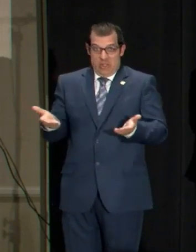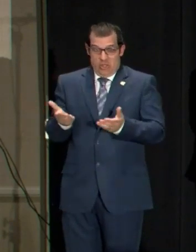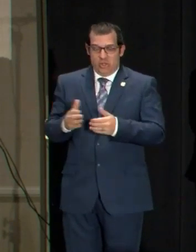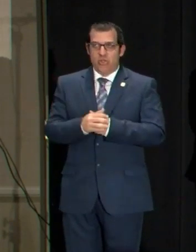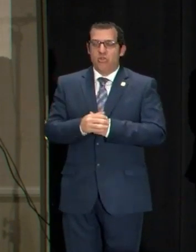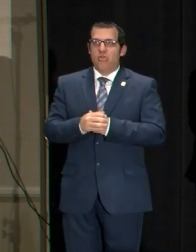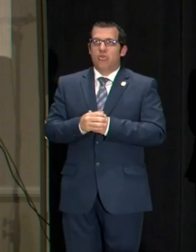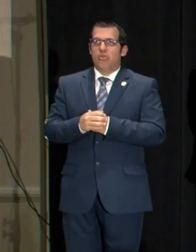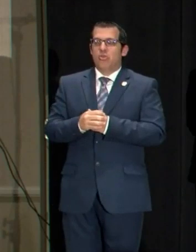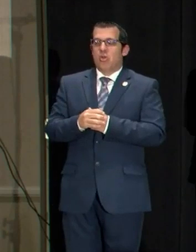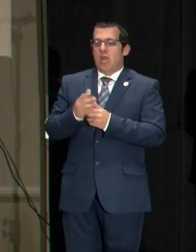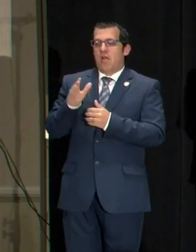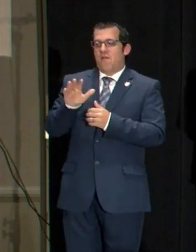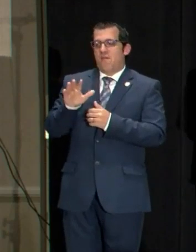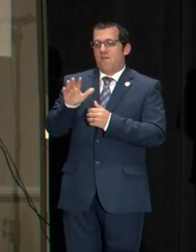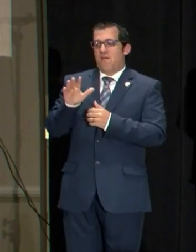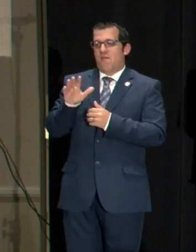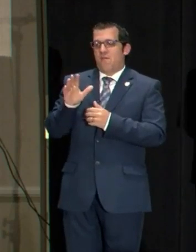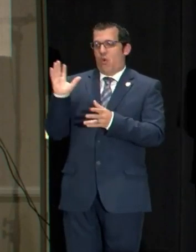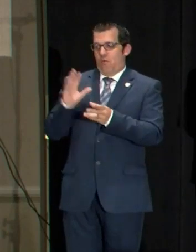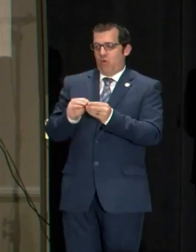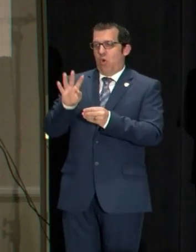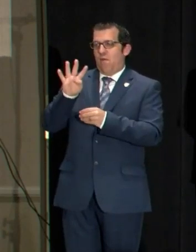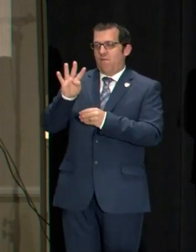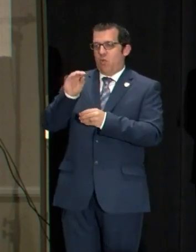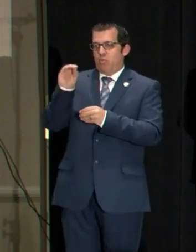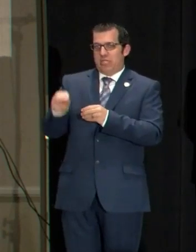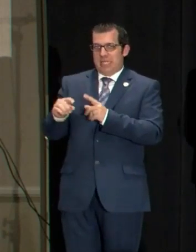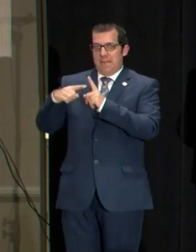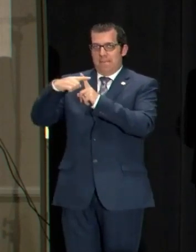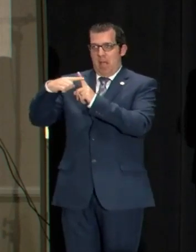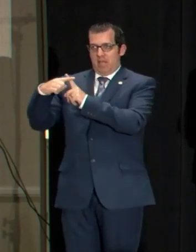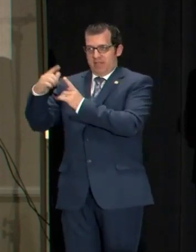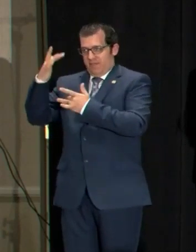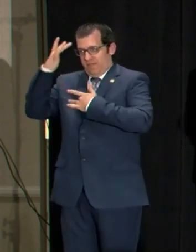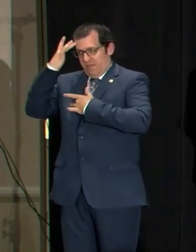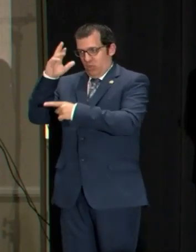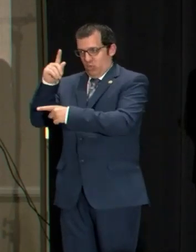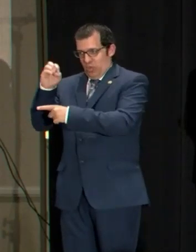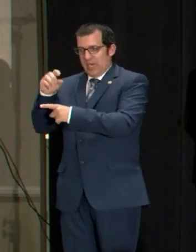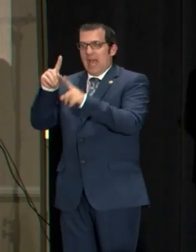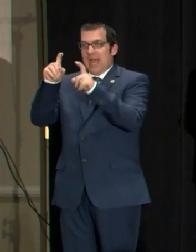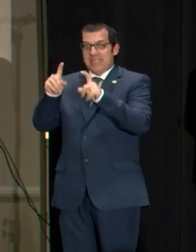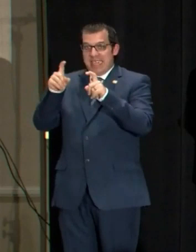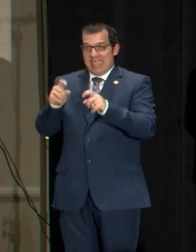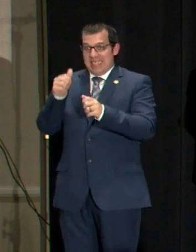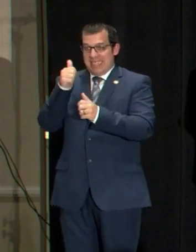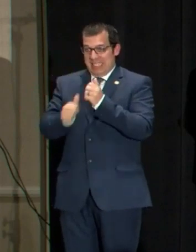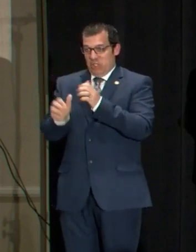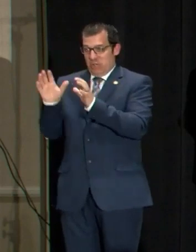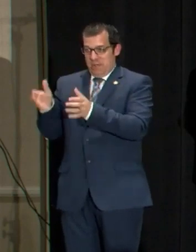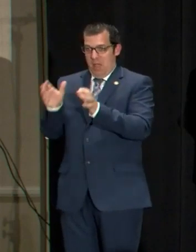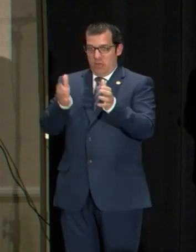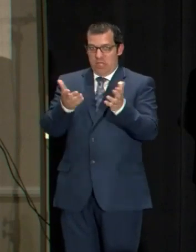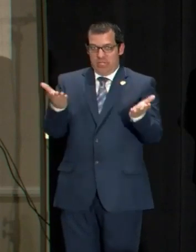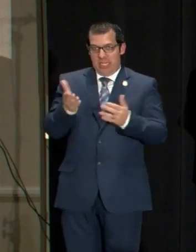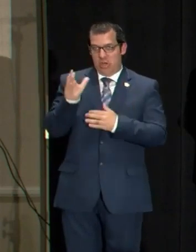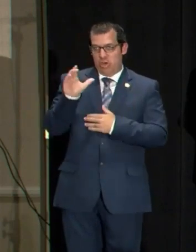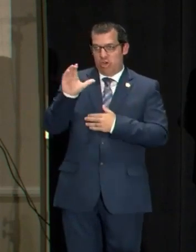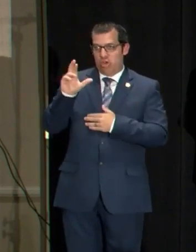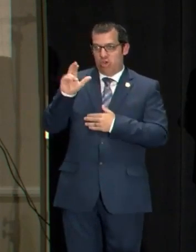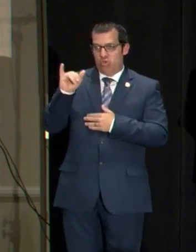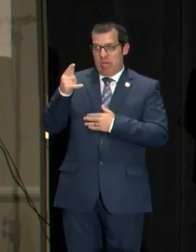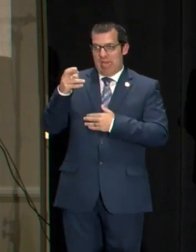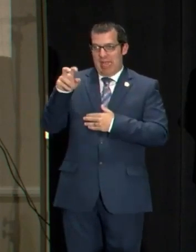had an overall 4% positivity rate. Our testing per population here in Craighead County has